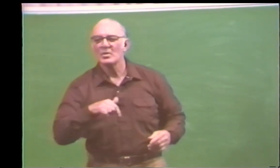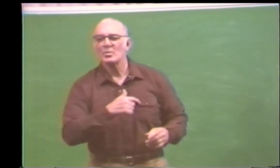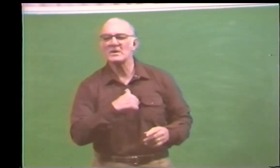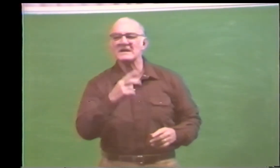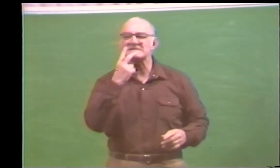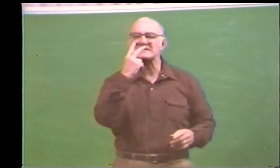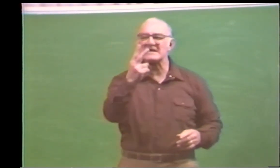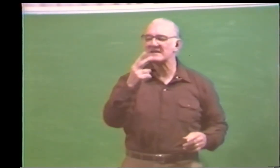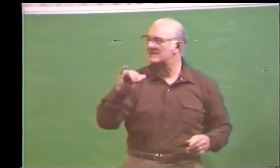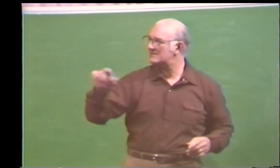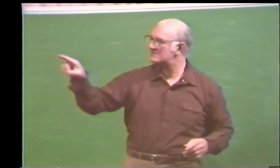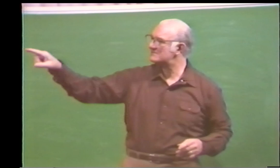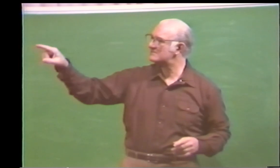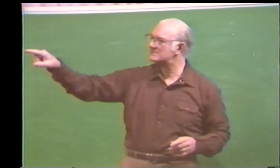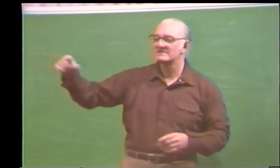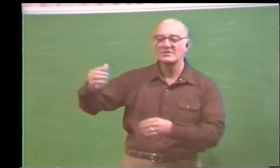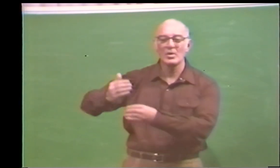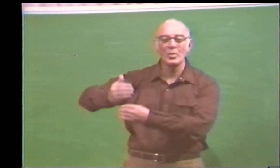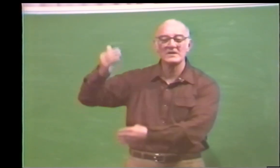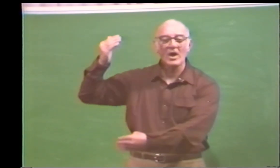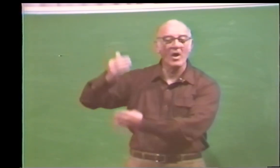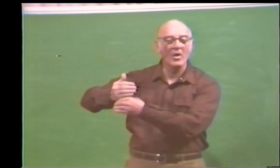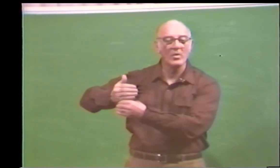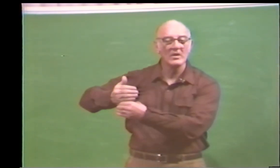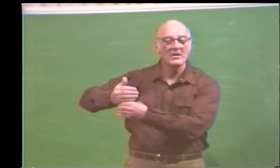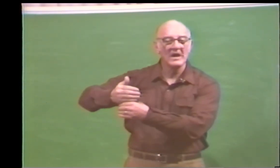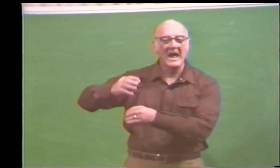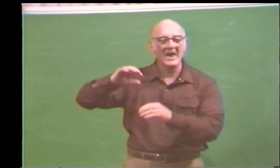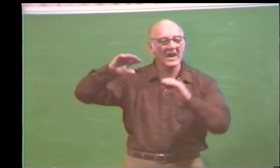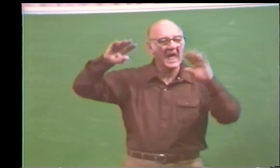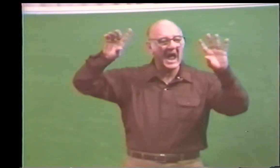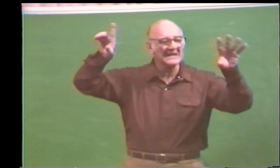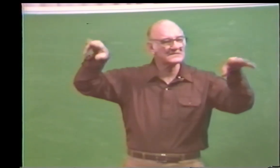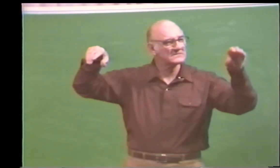We see a window and the lights.